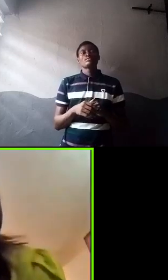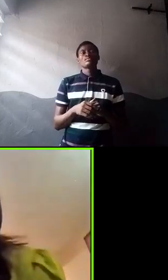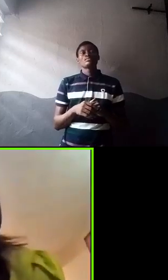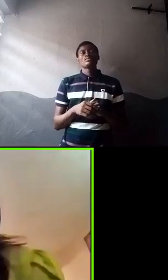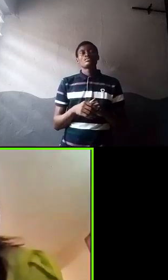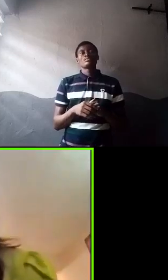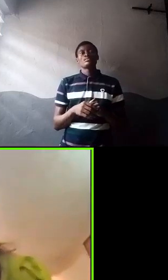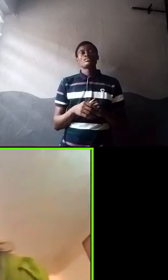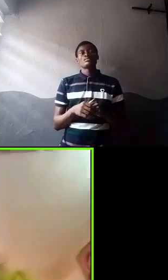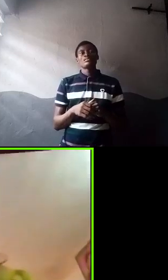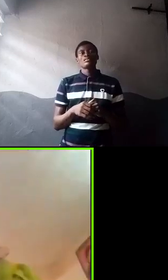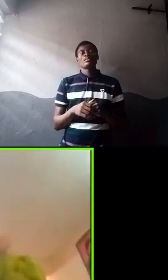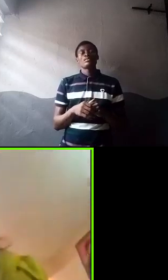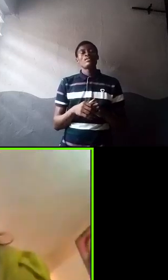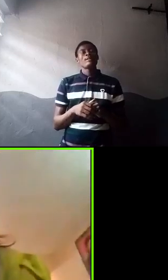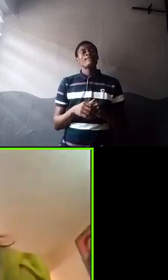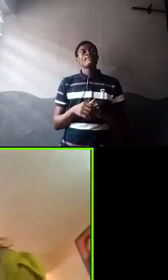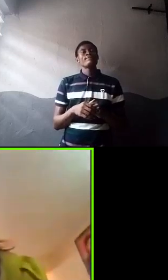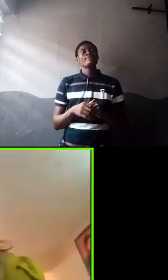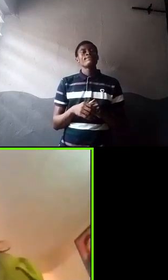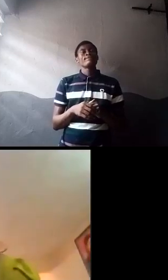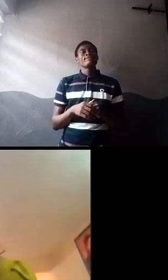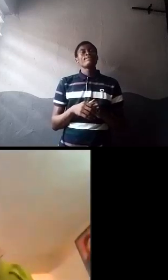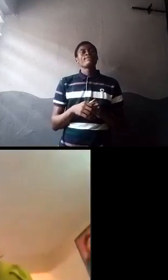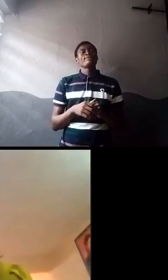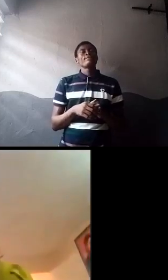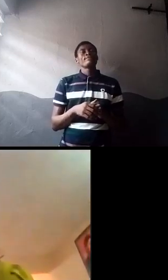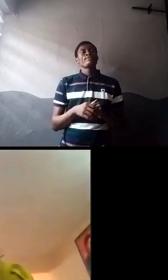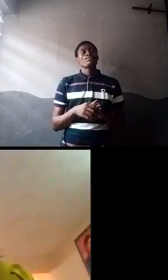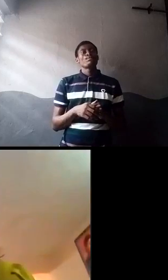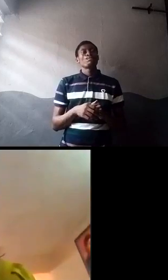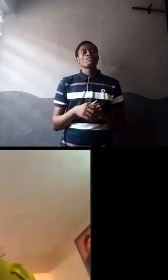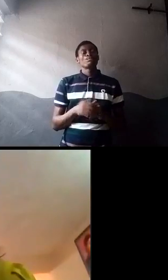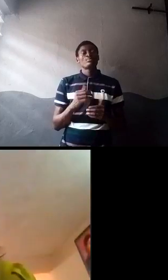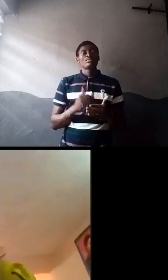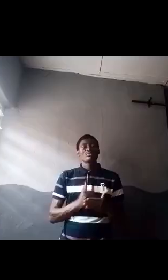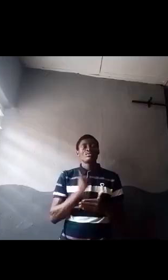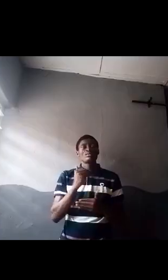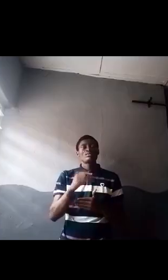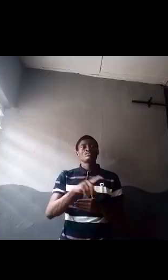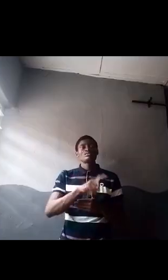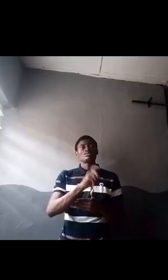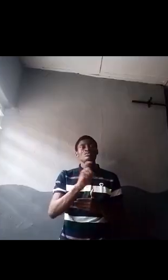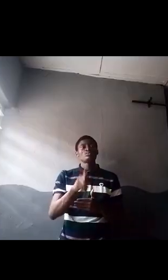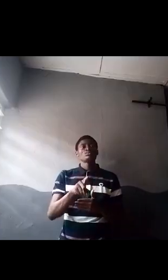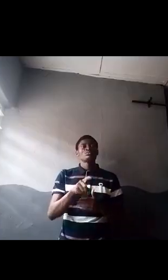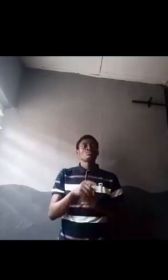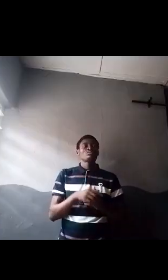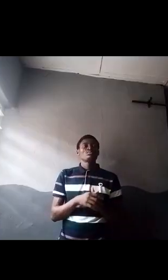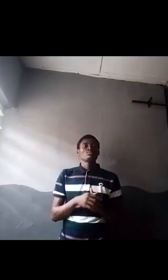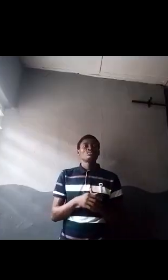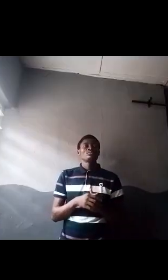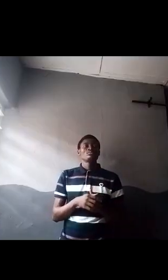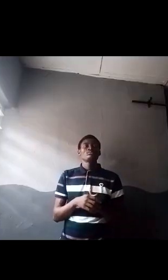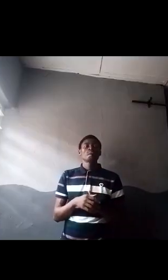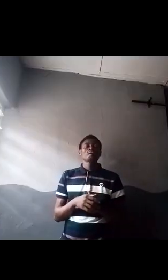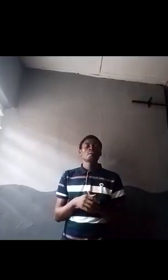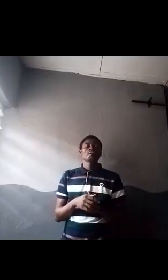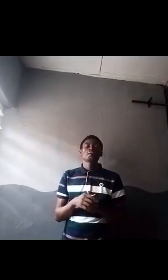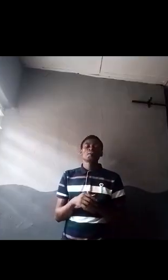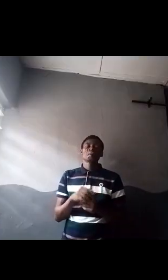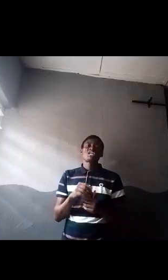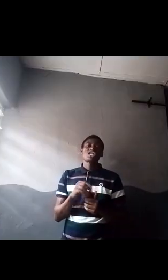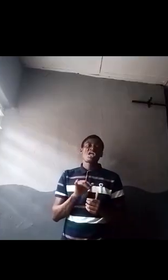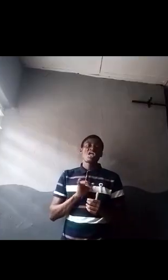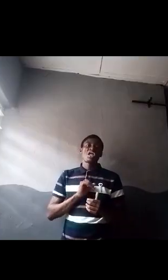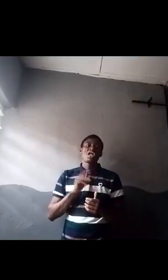stop. All right, okay. Okay. So the next one is, I need some clarity on providing a detailed